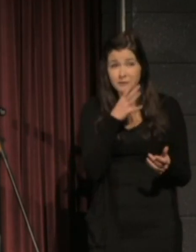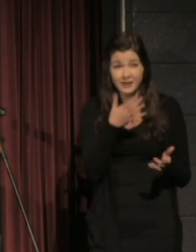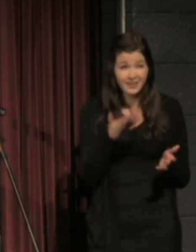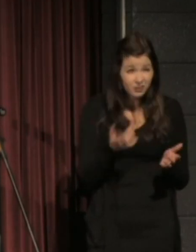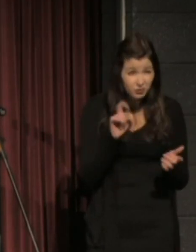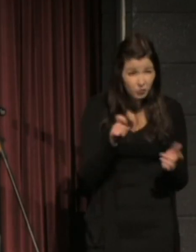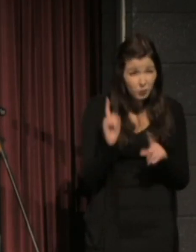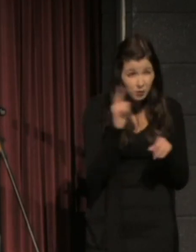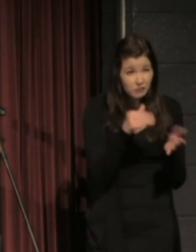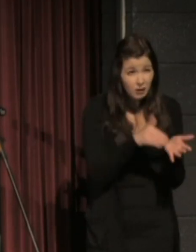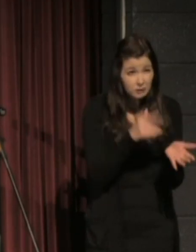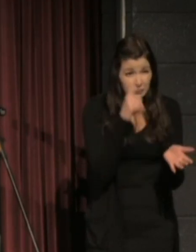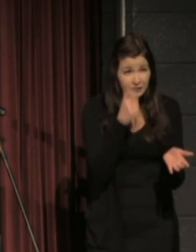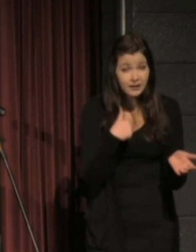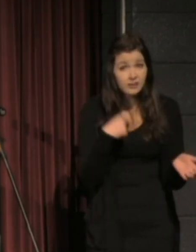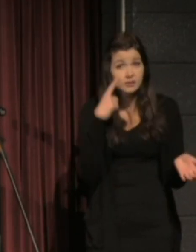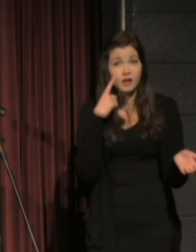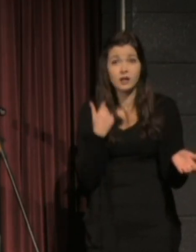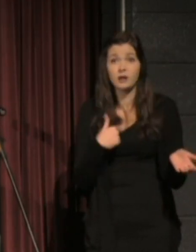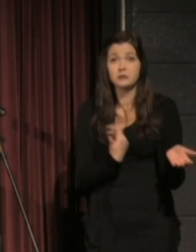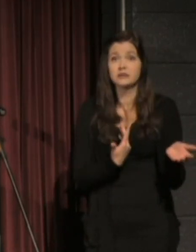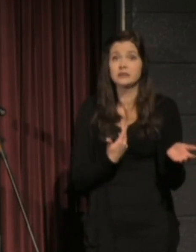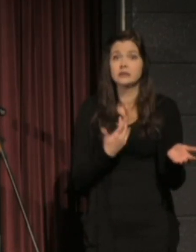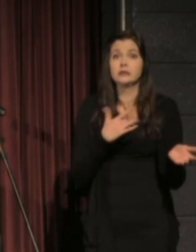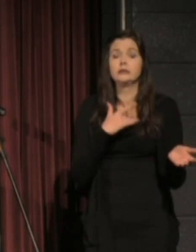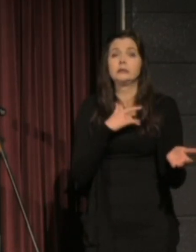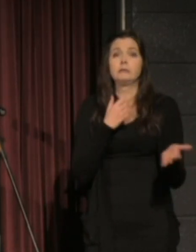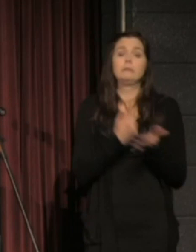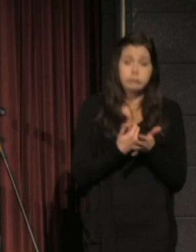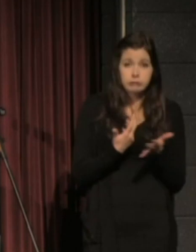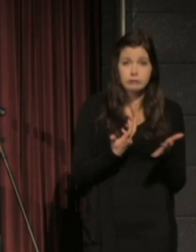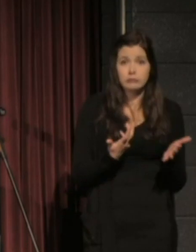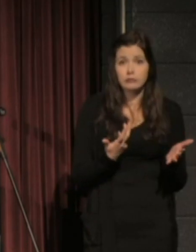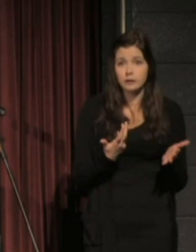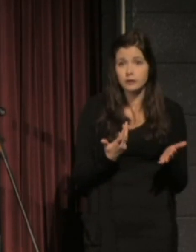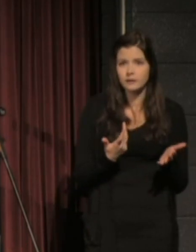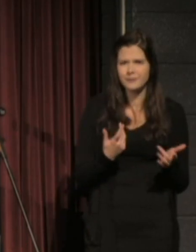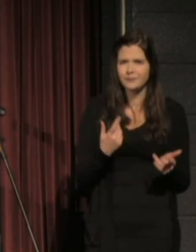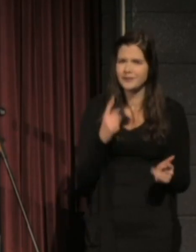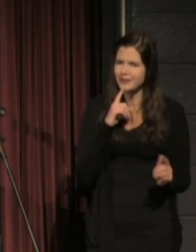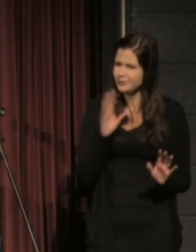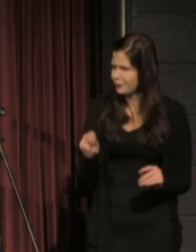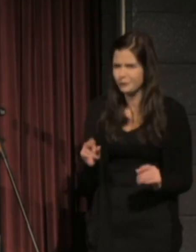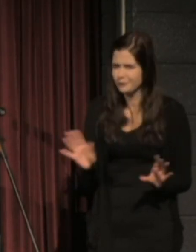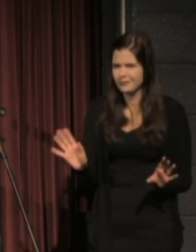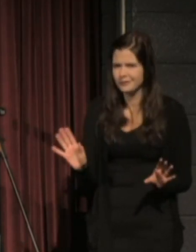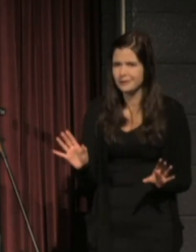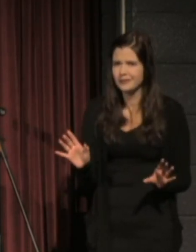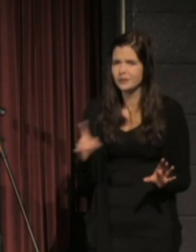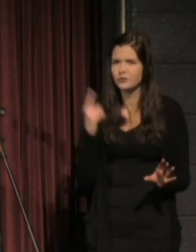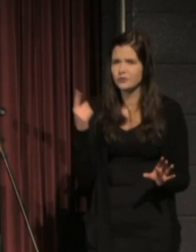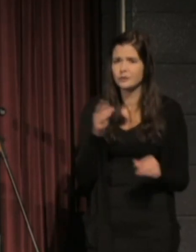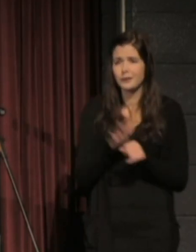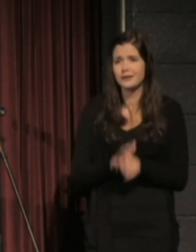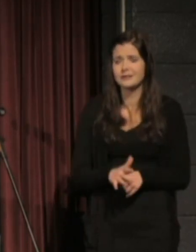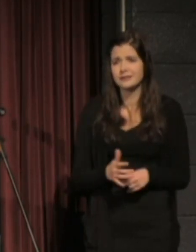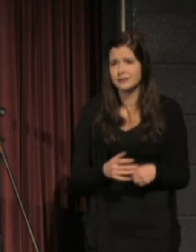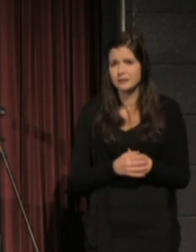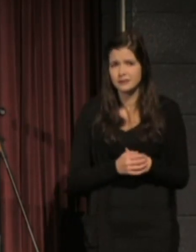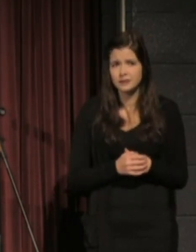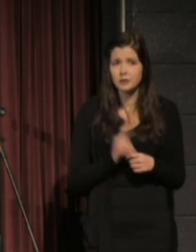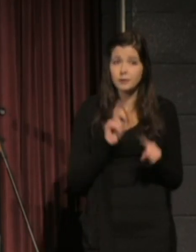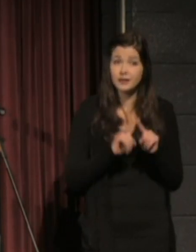the doctor because I was convinced I was having a heart attack. She calmly said no, I was just stressed, but